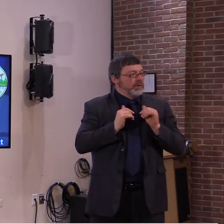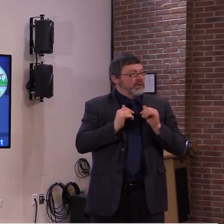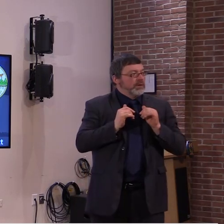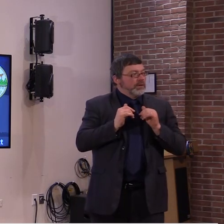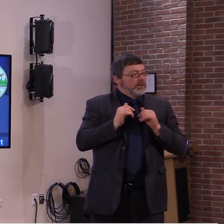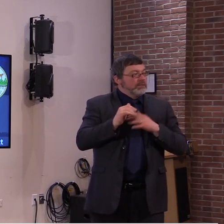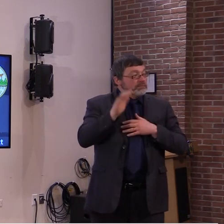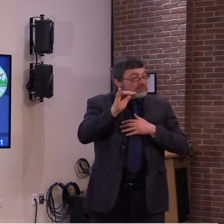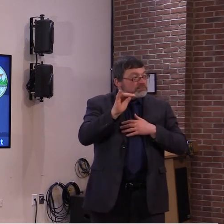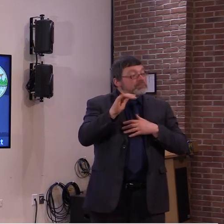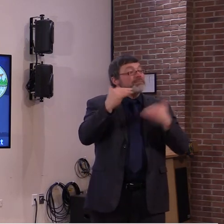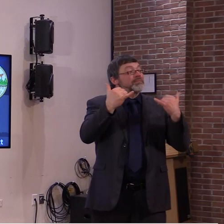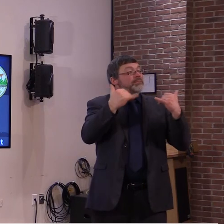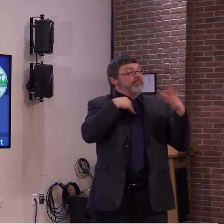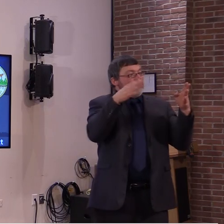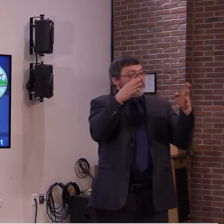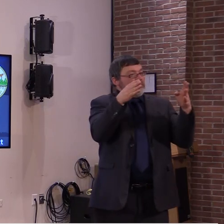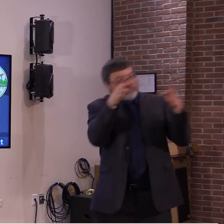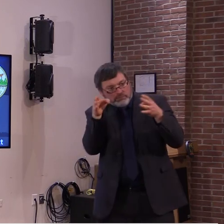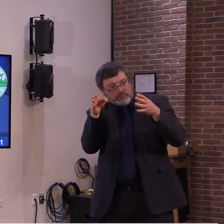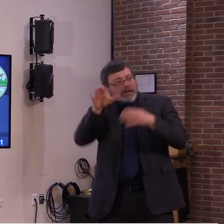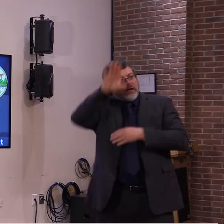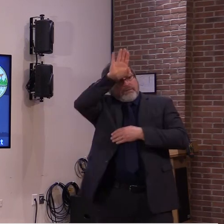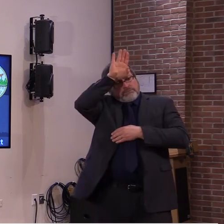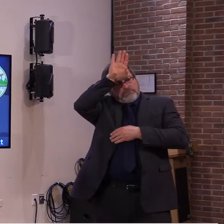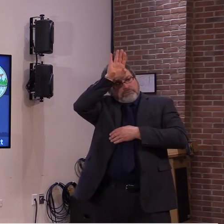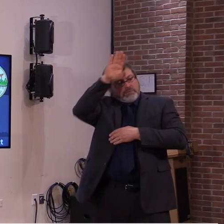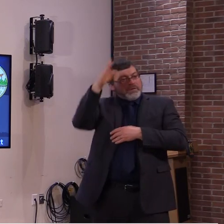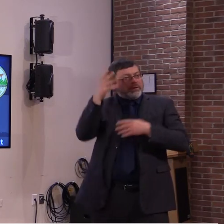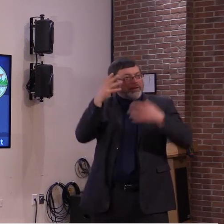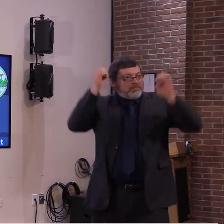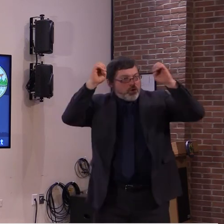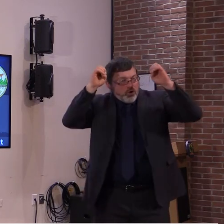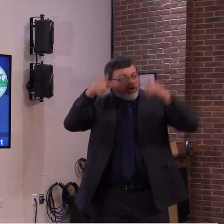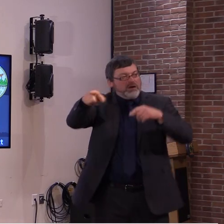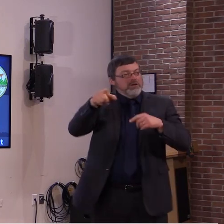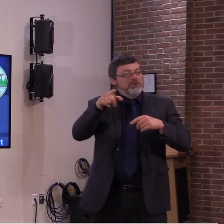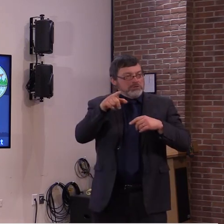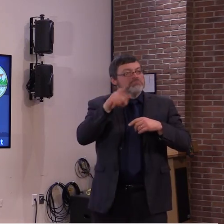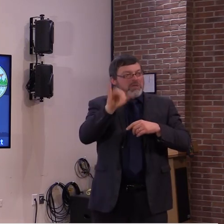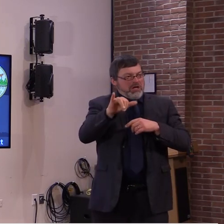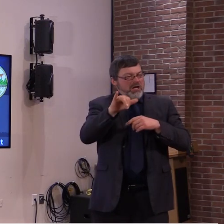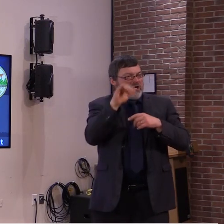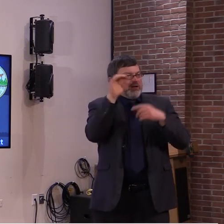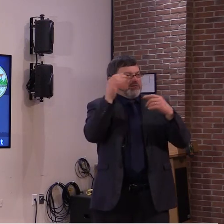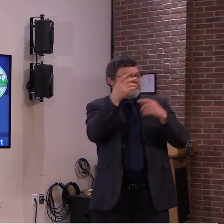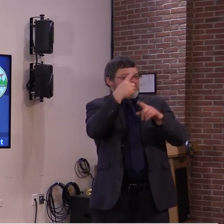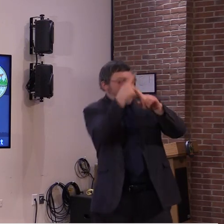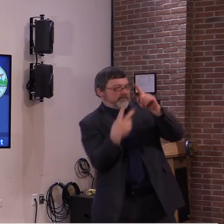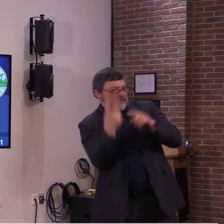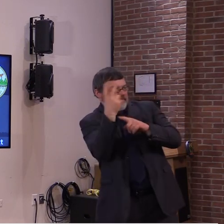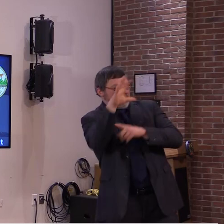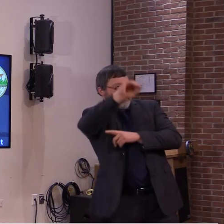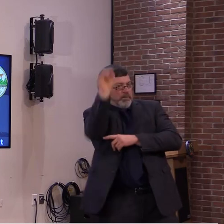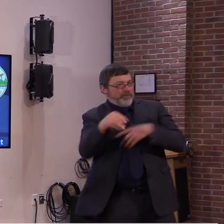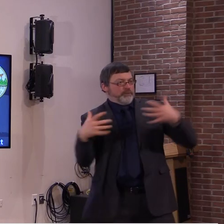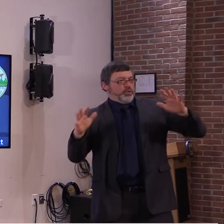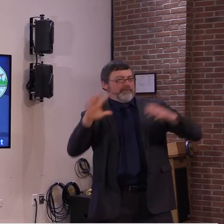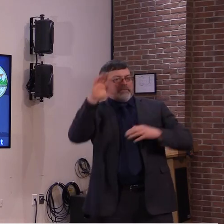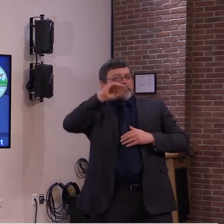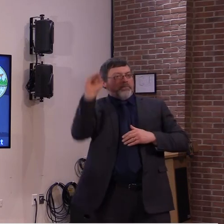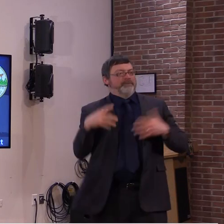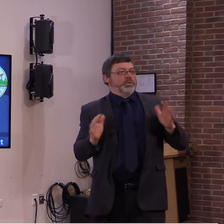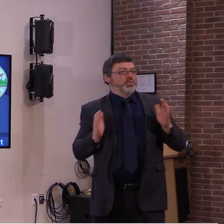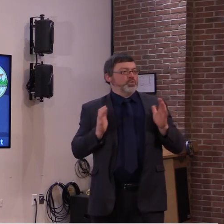This week will mark the first group of individuals who are actually getting their second dose. And the pharmacy partners continue to